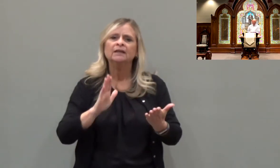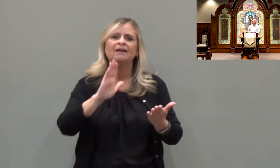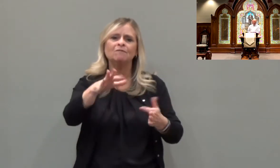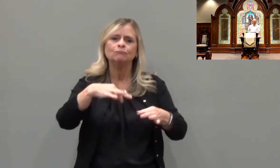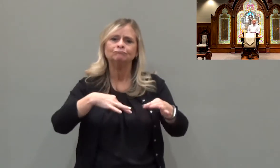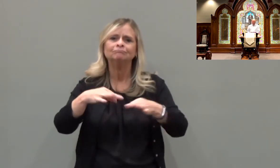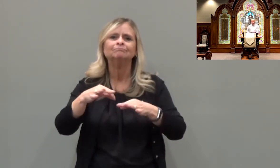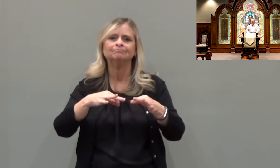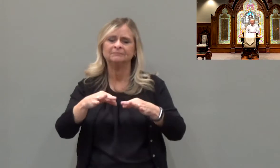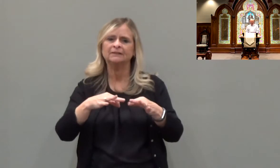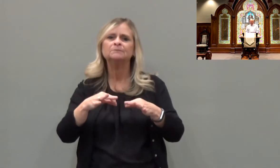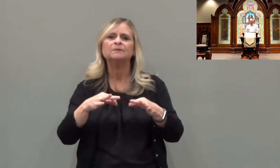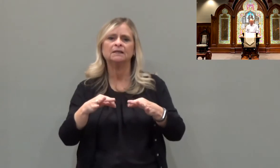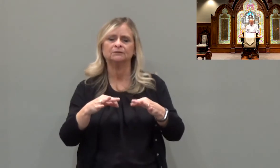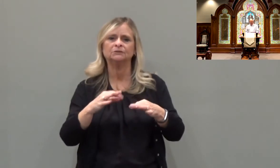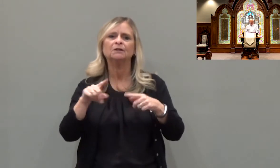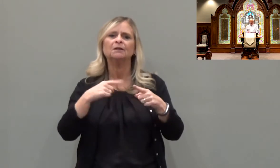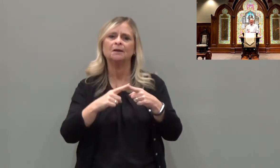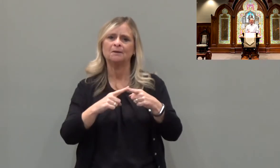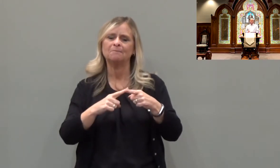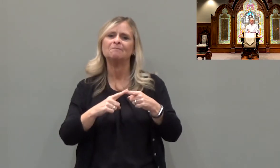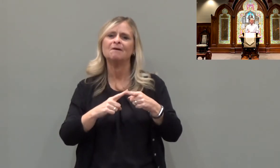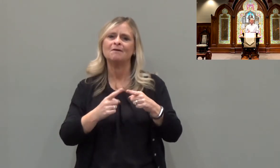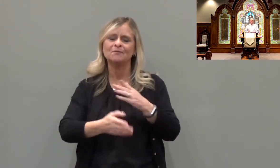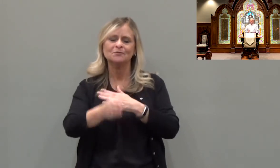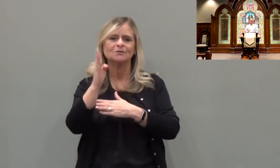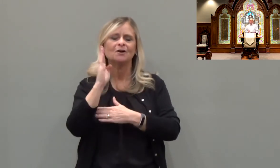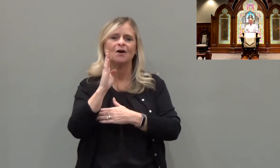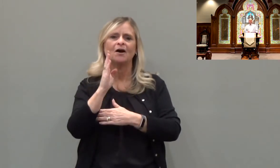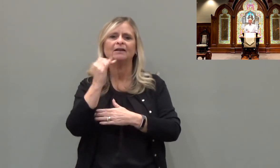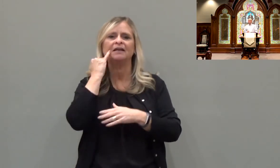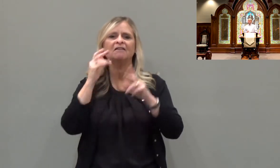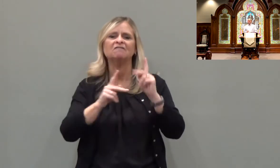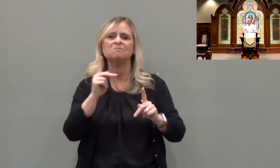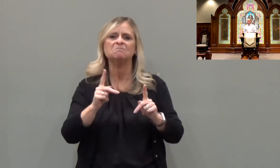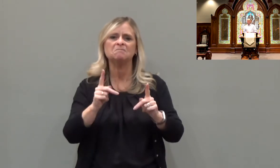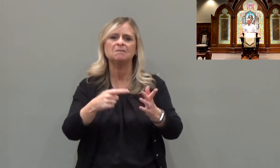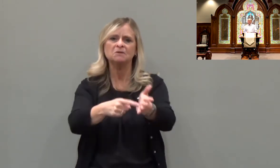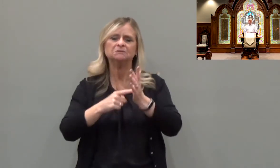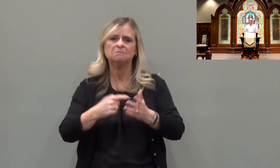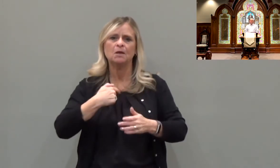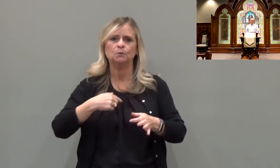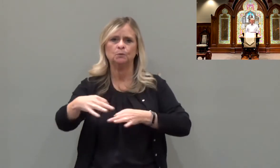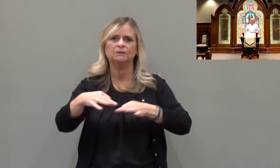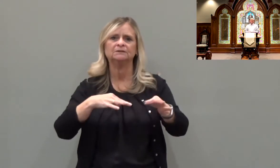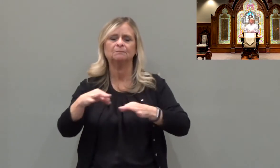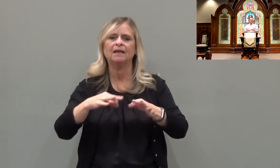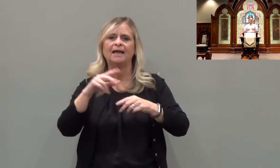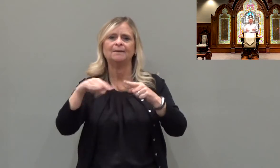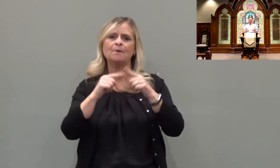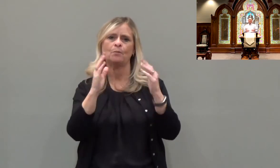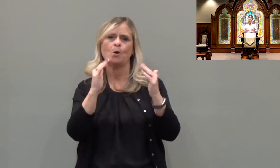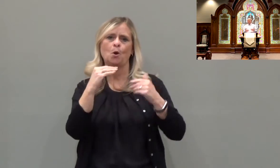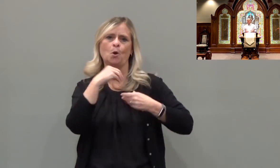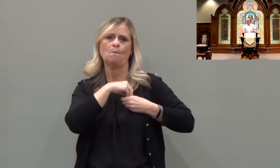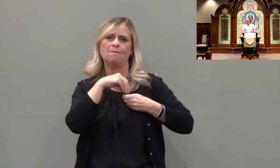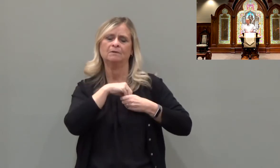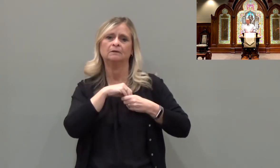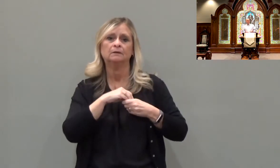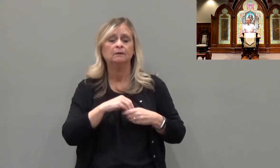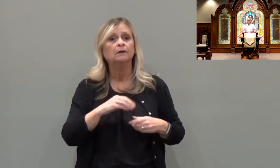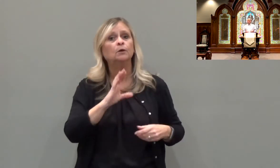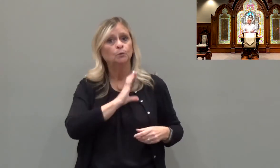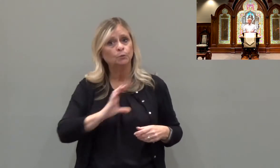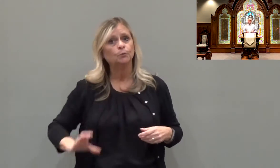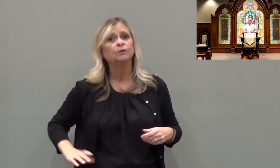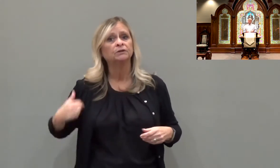to anyone who demands from you an accounting for the hope that is in you. Dear Christians, we need